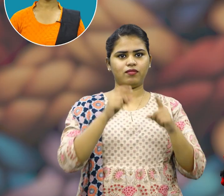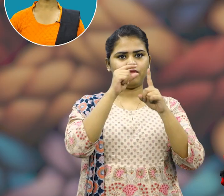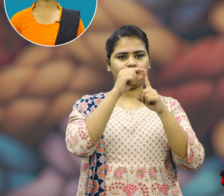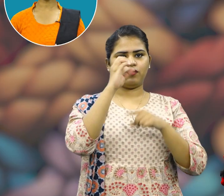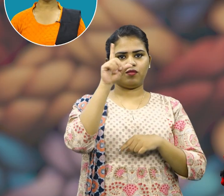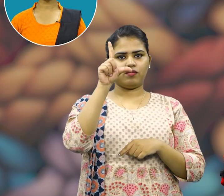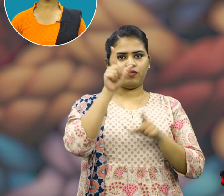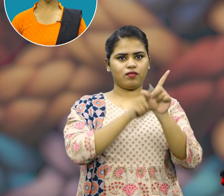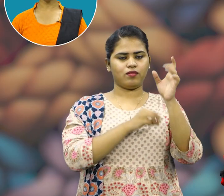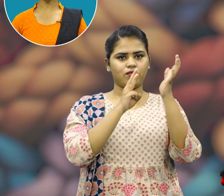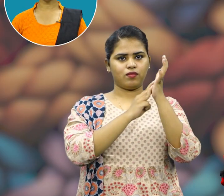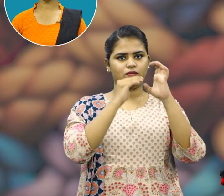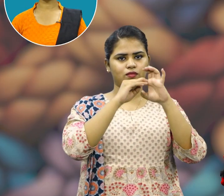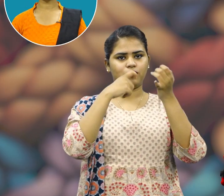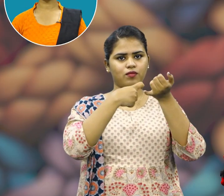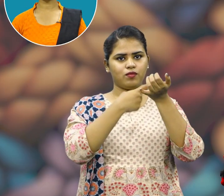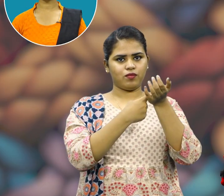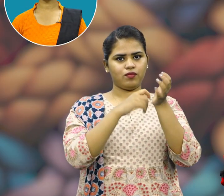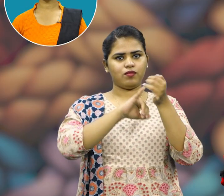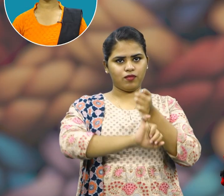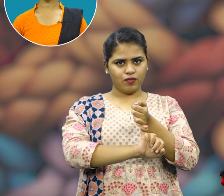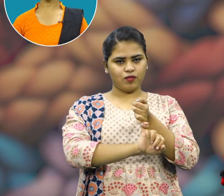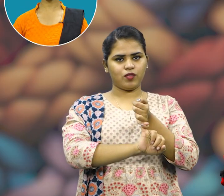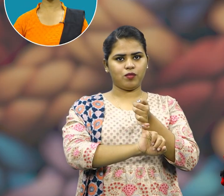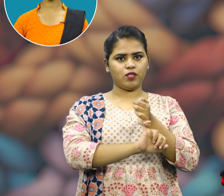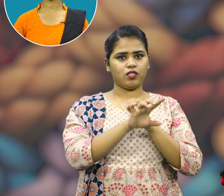Polymers occur in nature also.